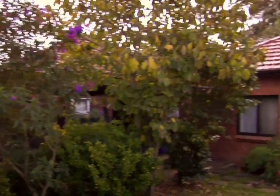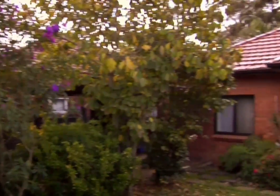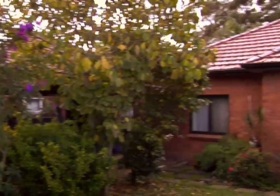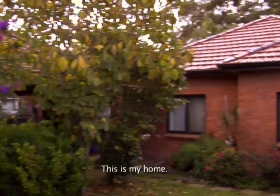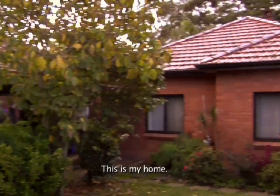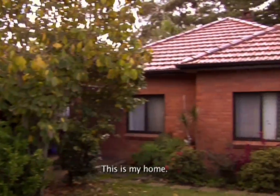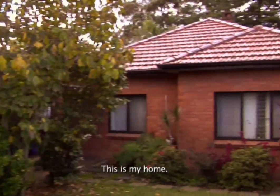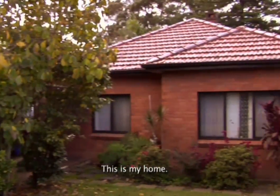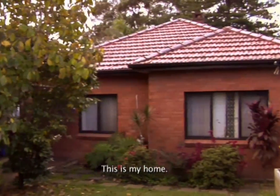This is my home.